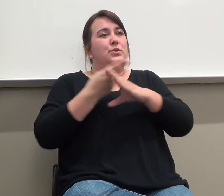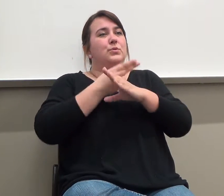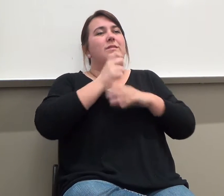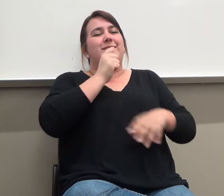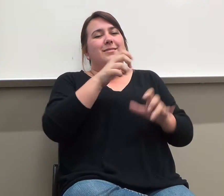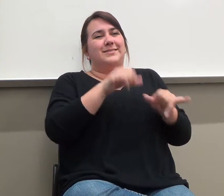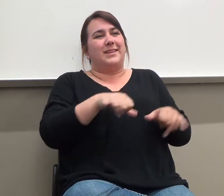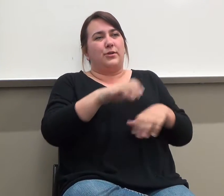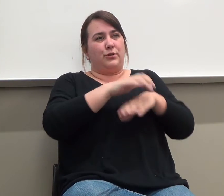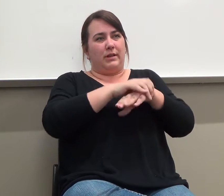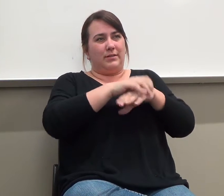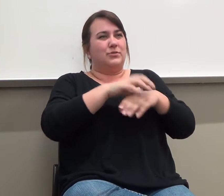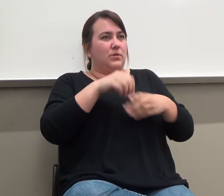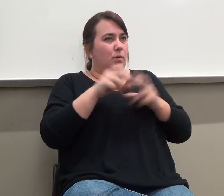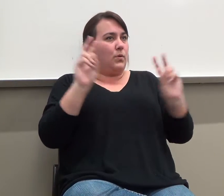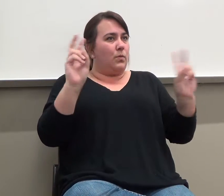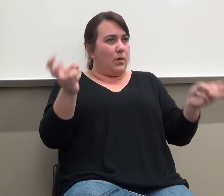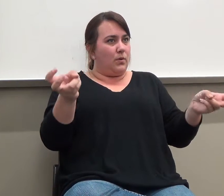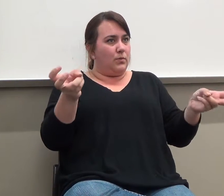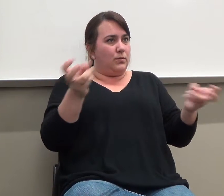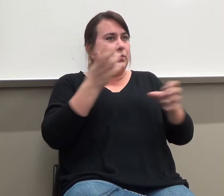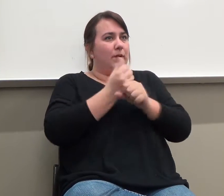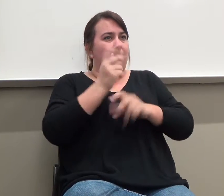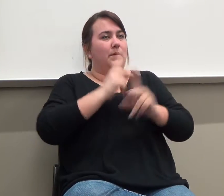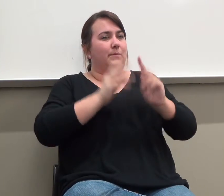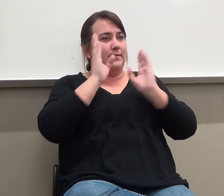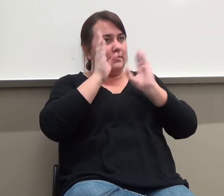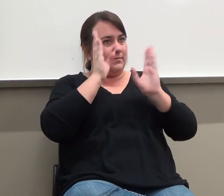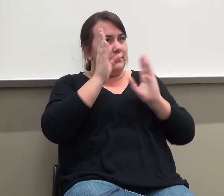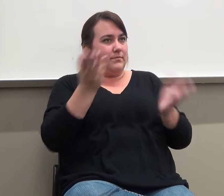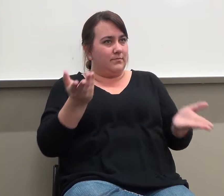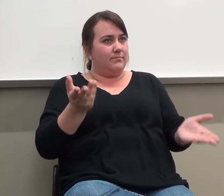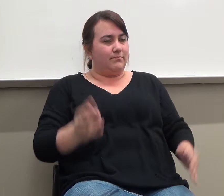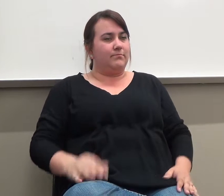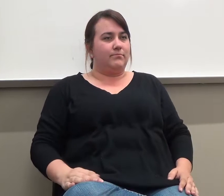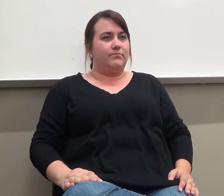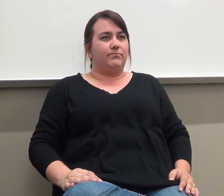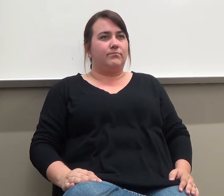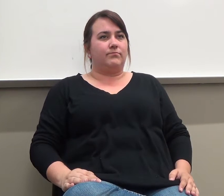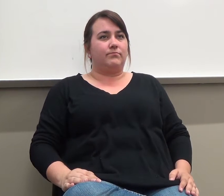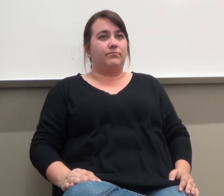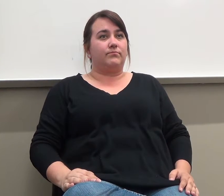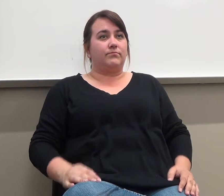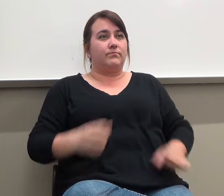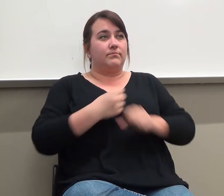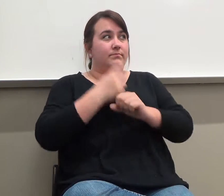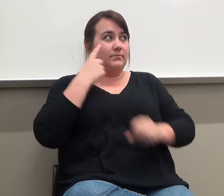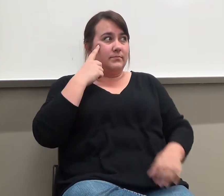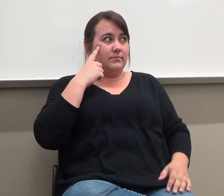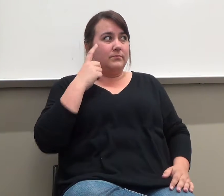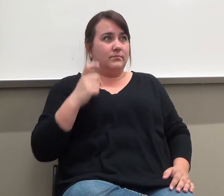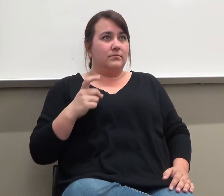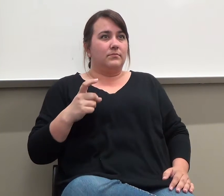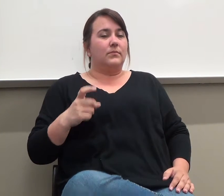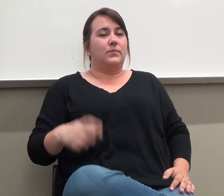words to get people's attention, right? Does that make sense? So she's not going to pin